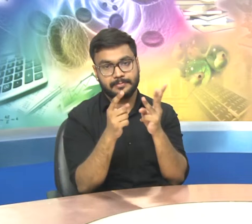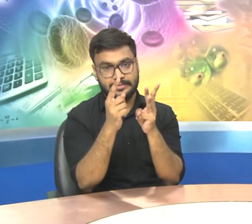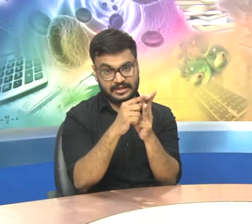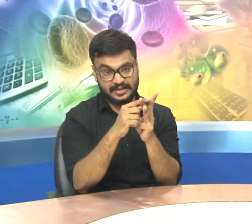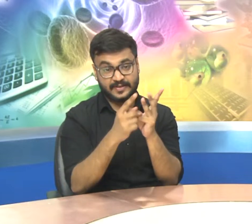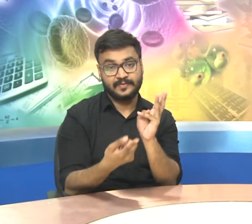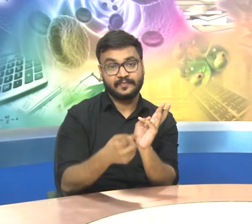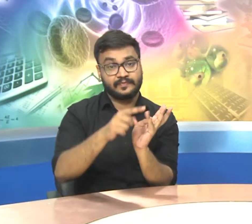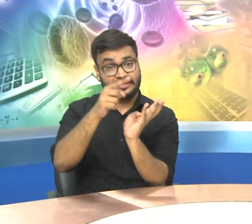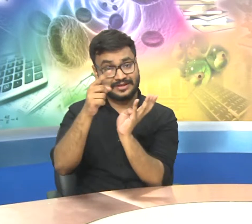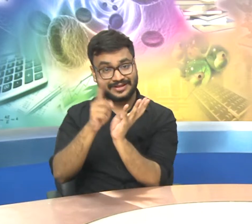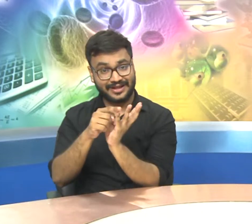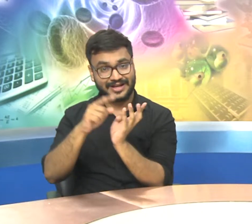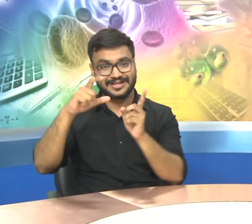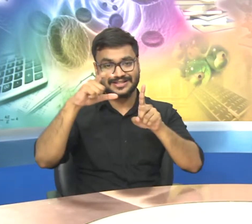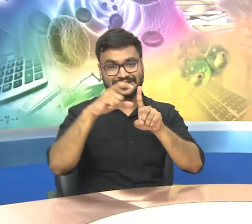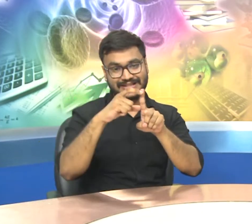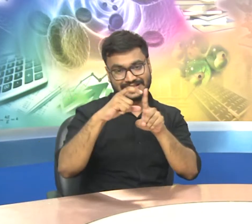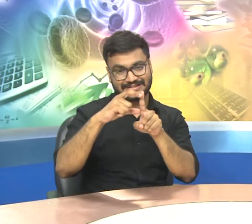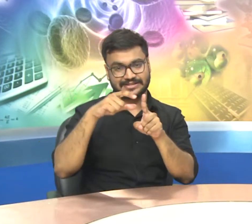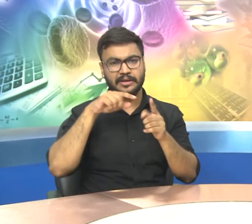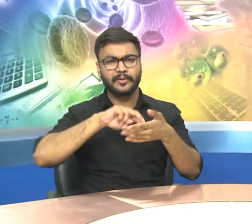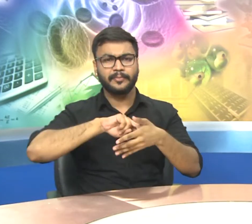It includes large fish